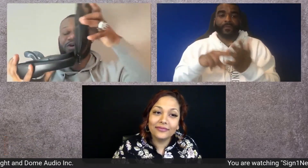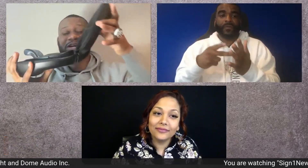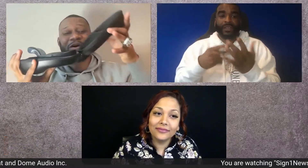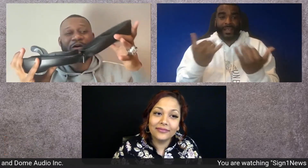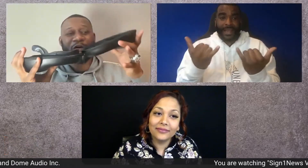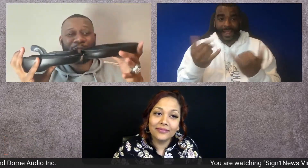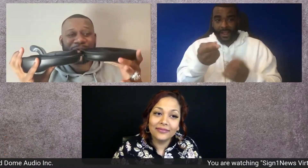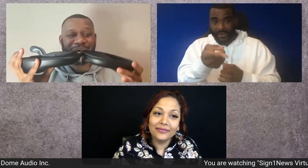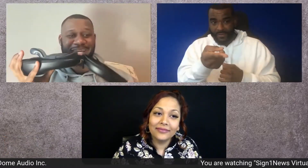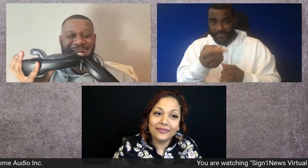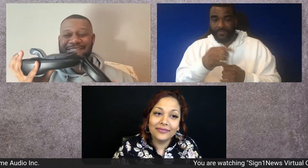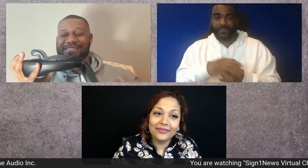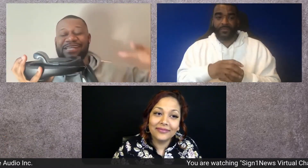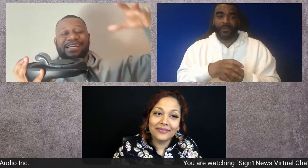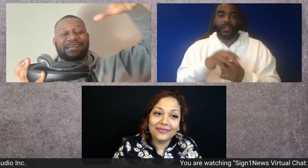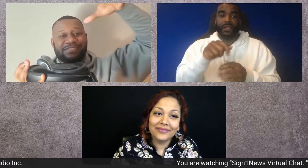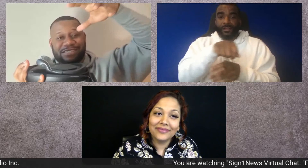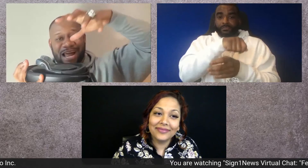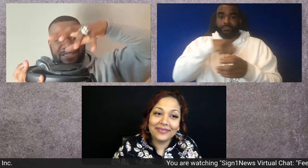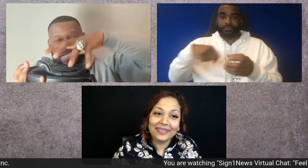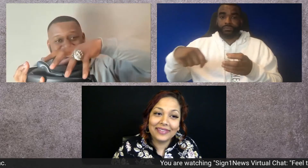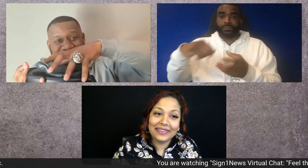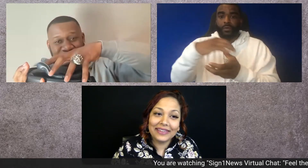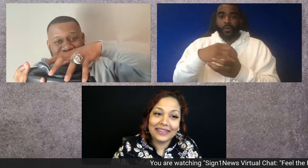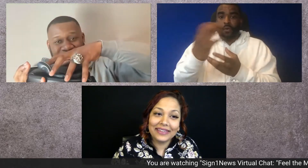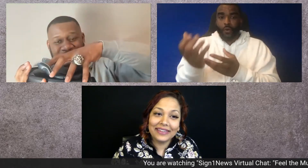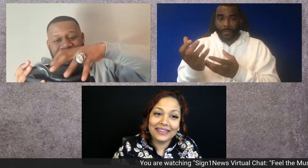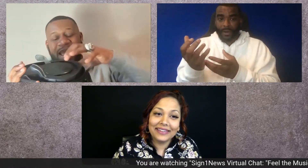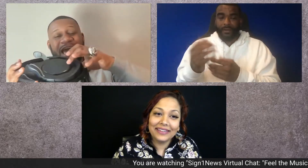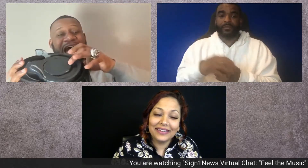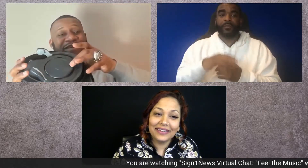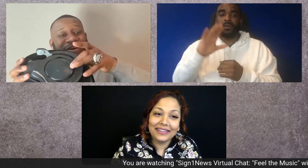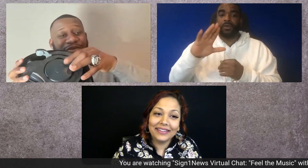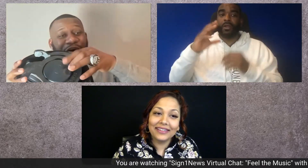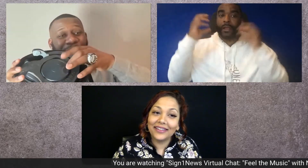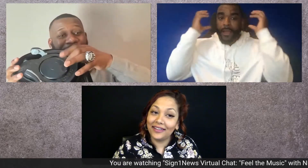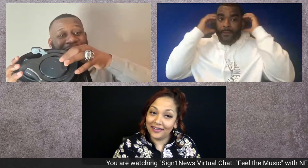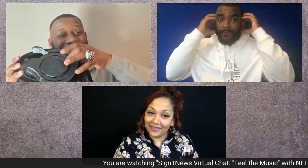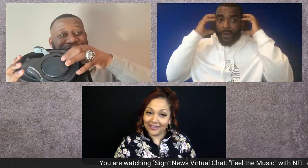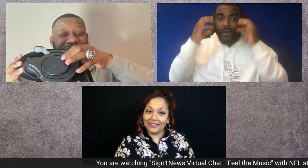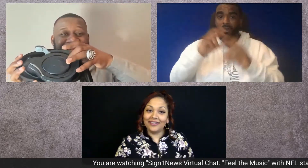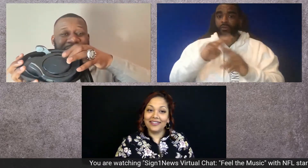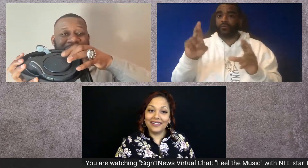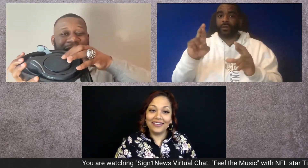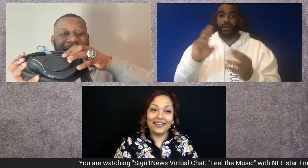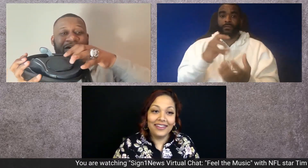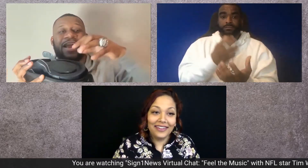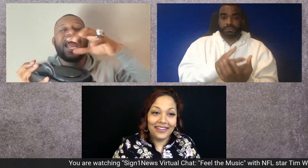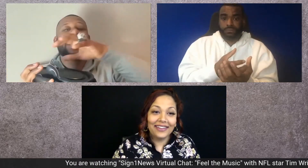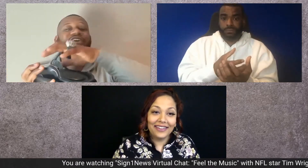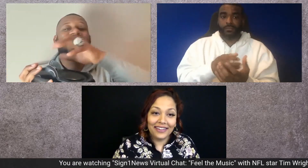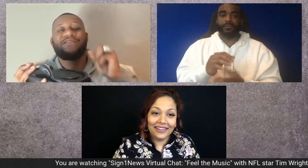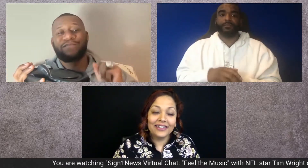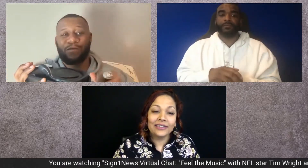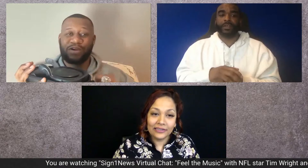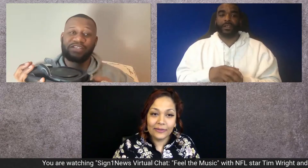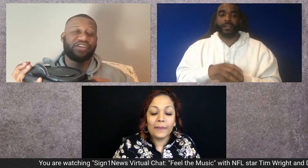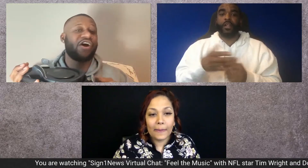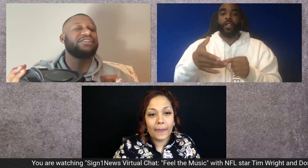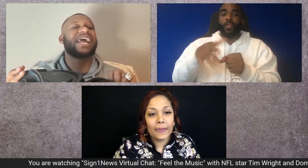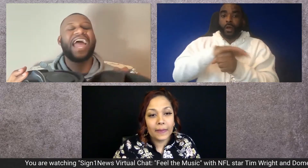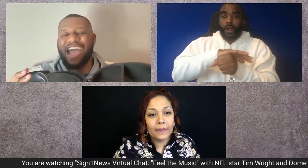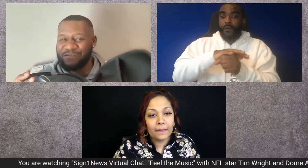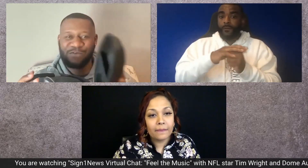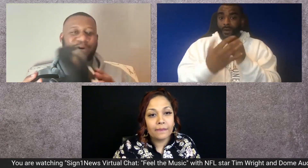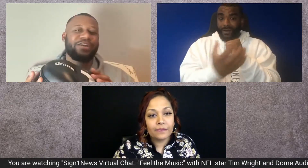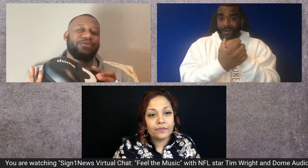essentially would open your case, slide your headphones in, have your dome covers rested right here, and your headphone can